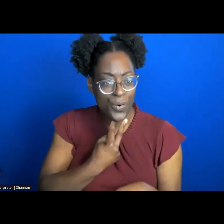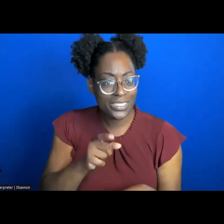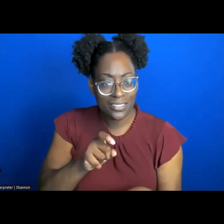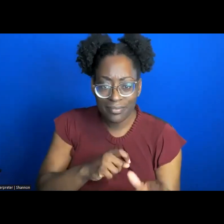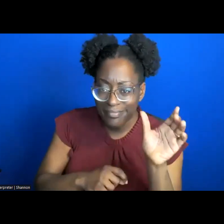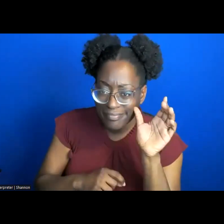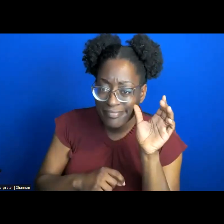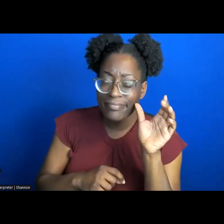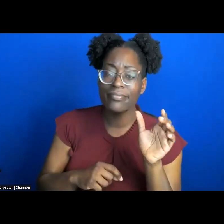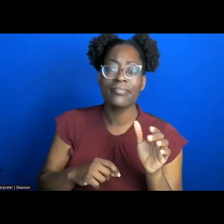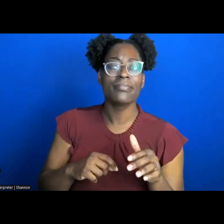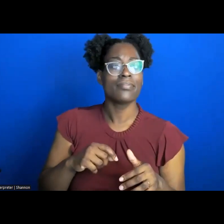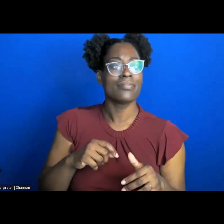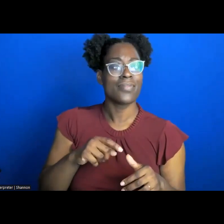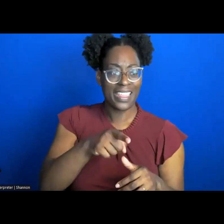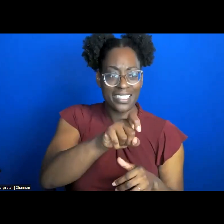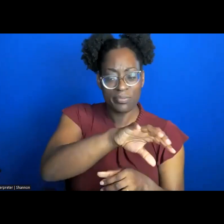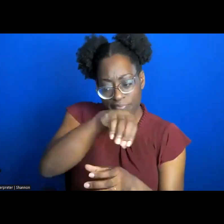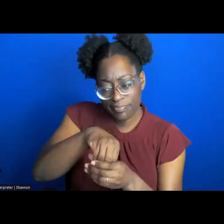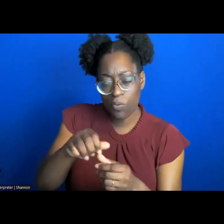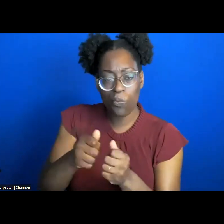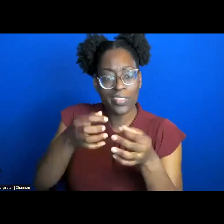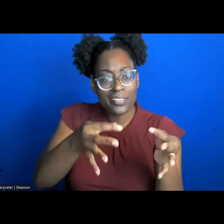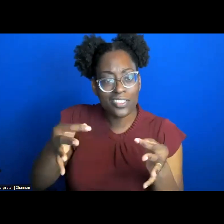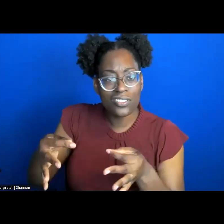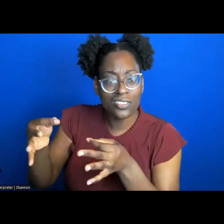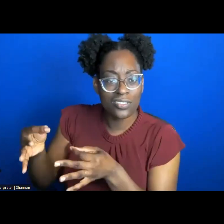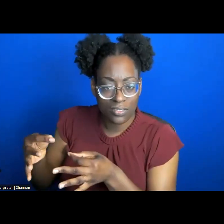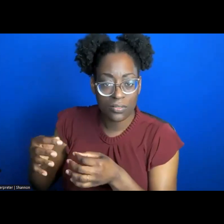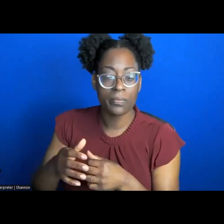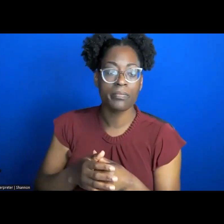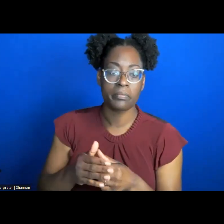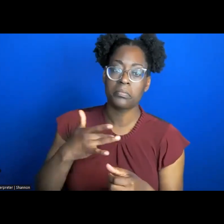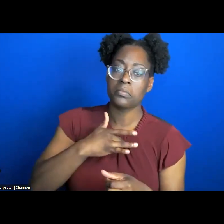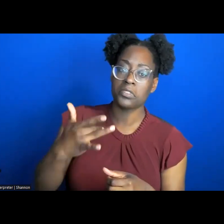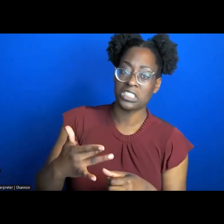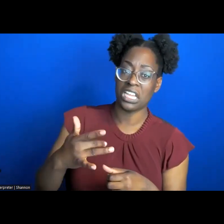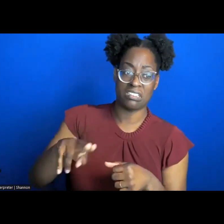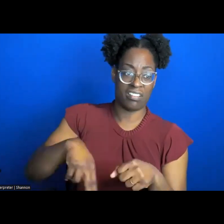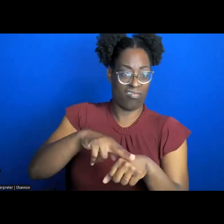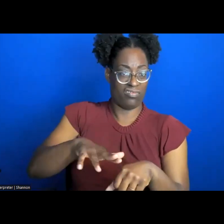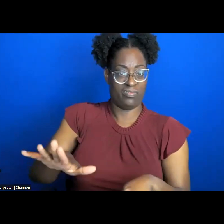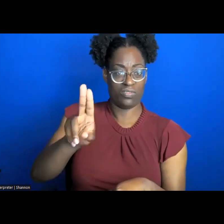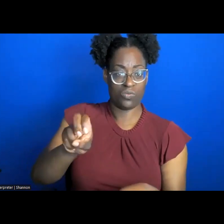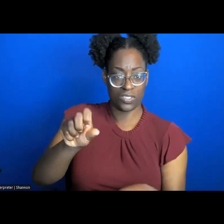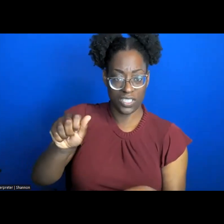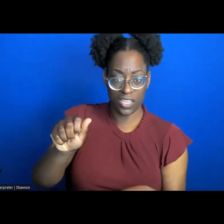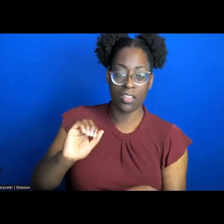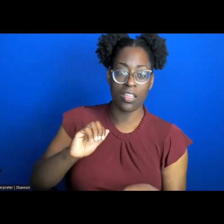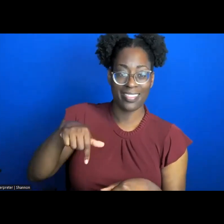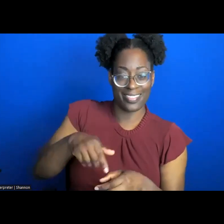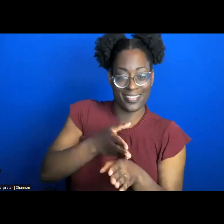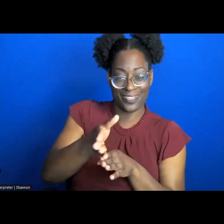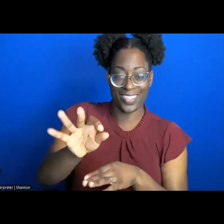women of color. The historic undervaluing of labor performed by Black and Brown people and women generally in the United